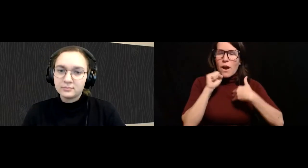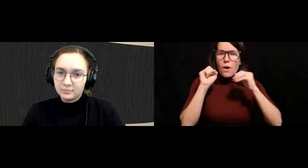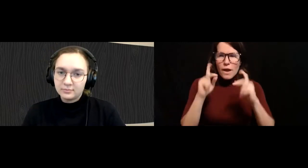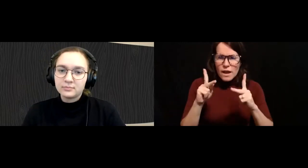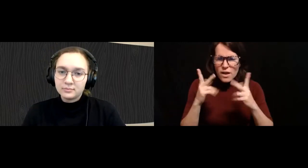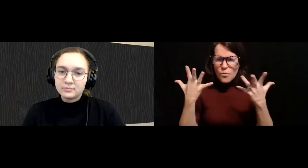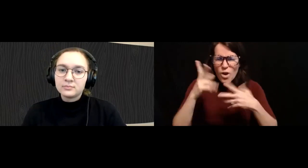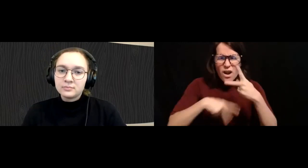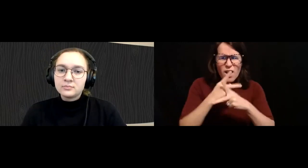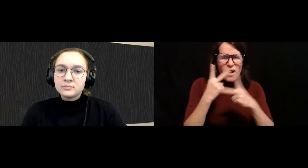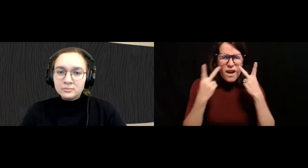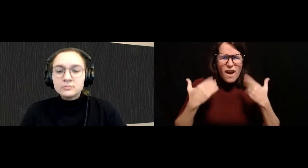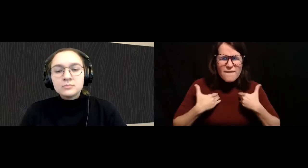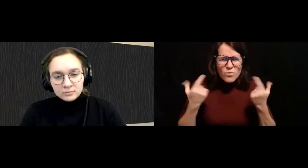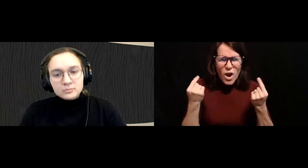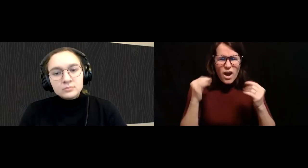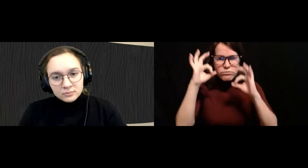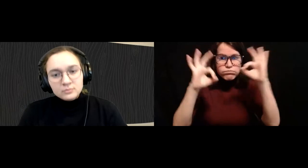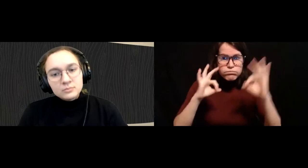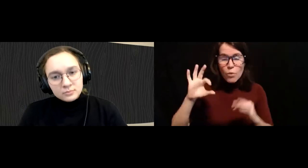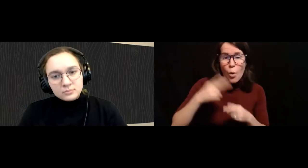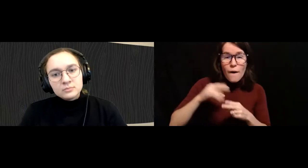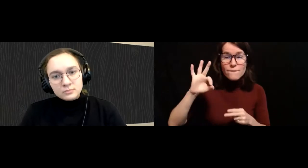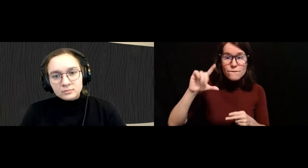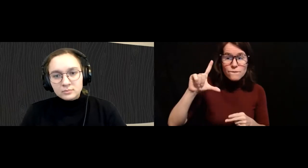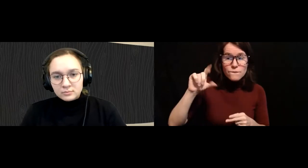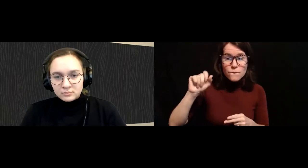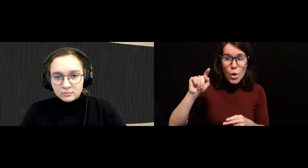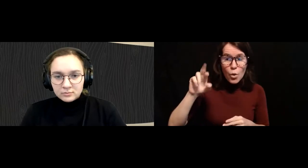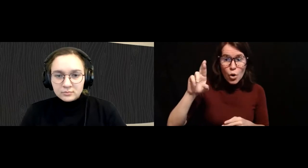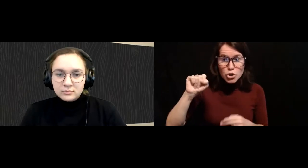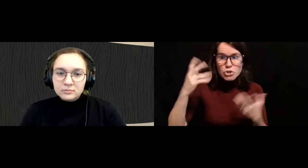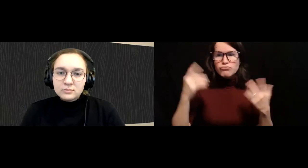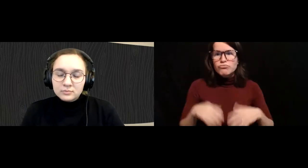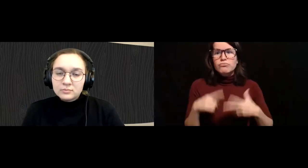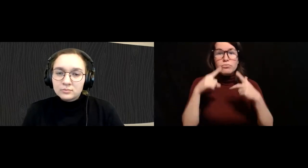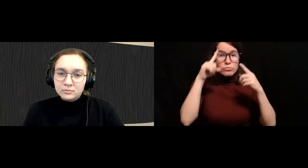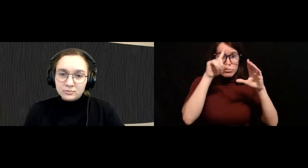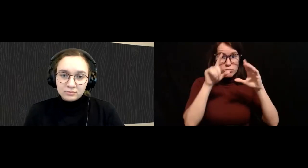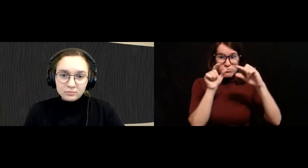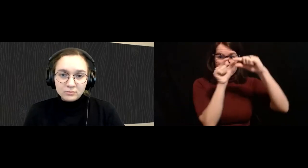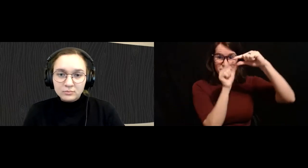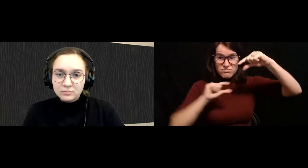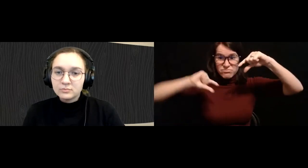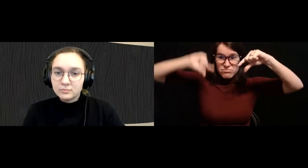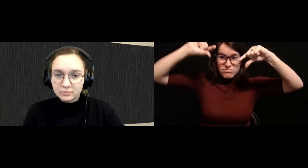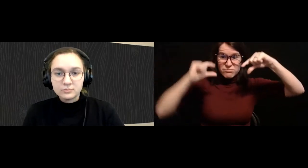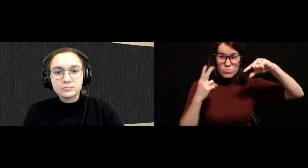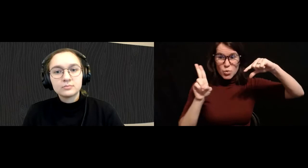everyone. But people will say, what kind of Usher syndrome do you have? Do you have floaters? Are you looking through something